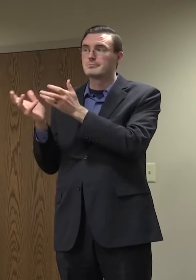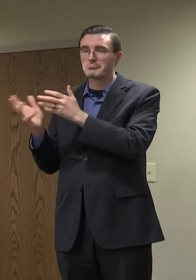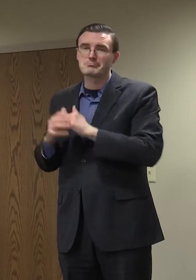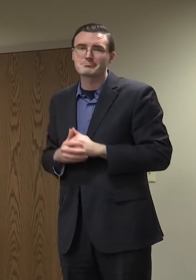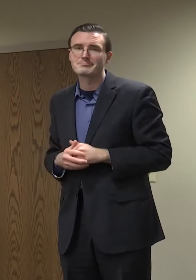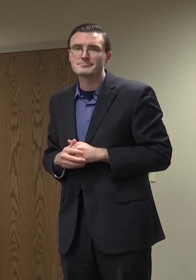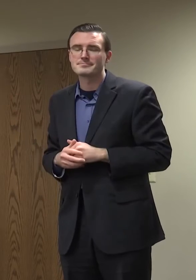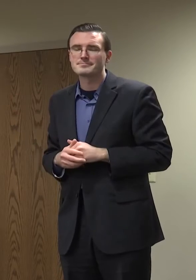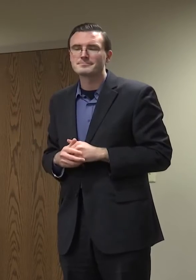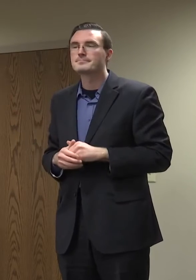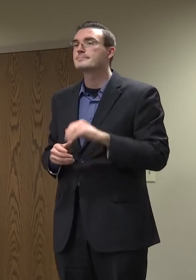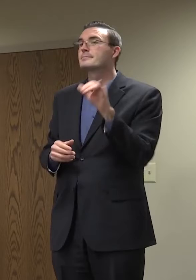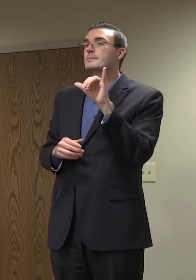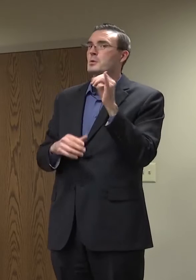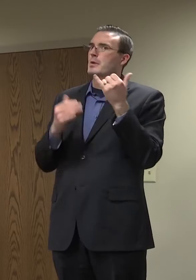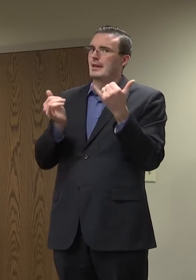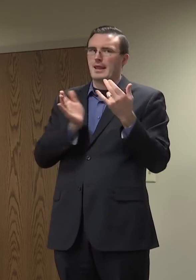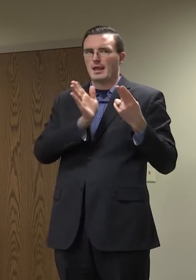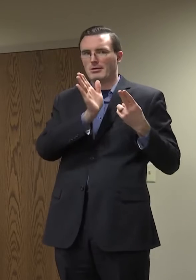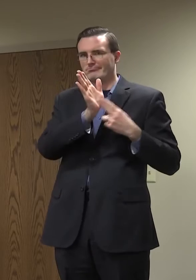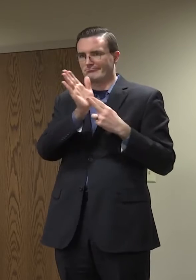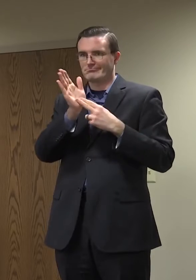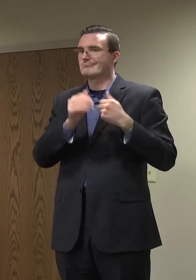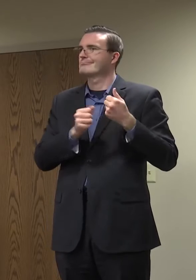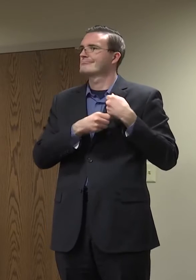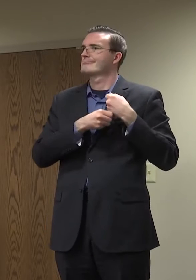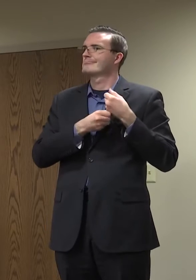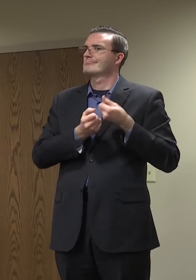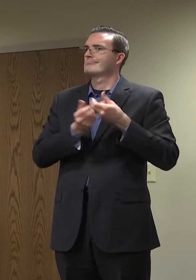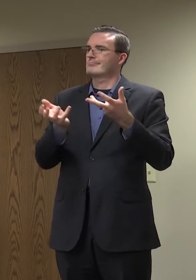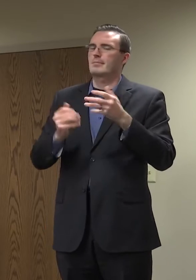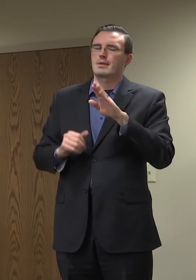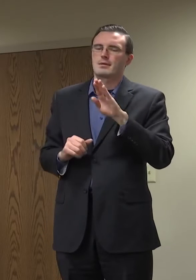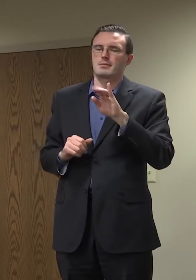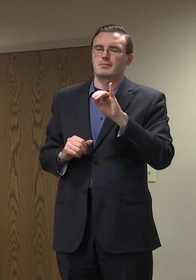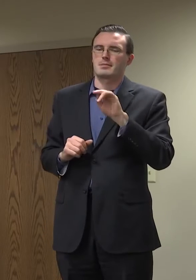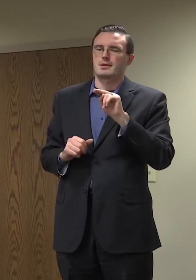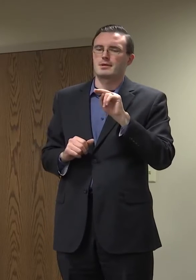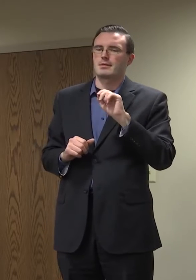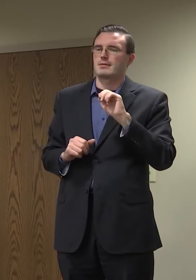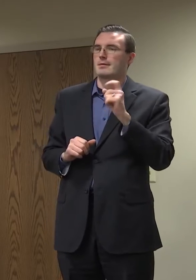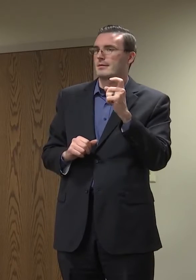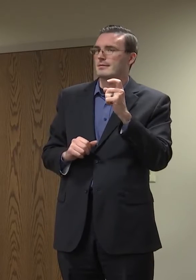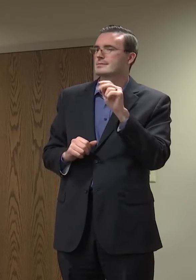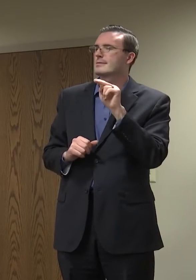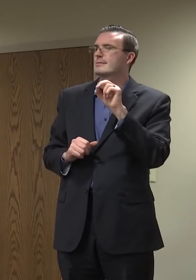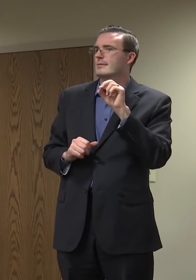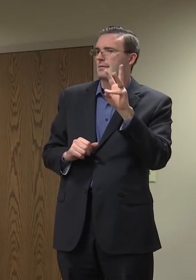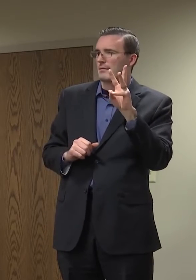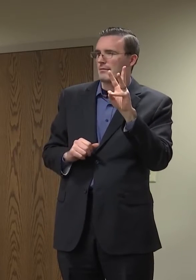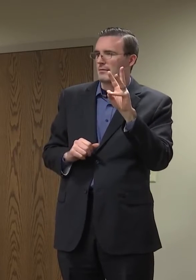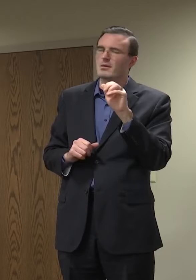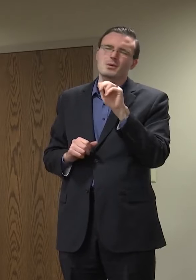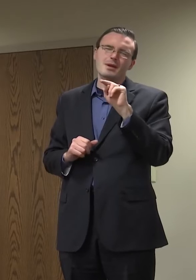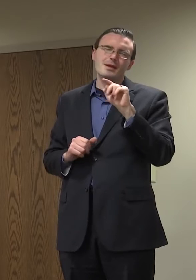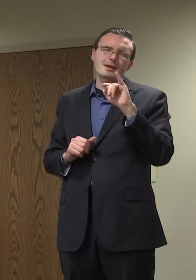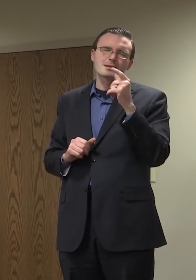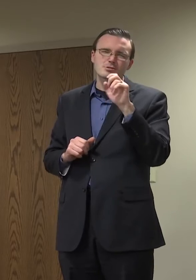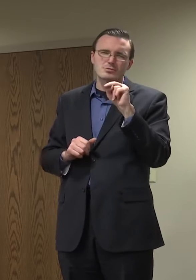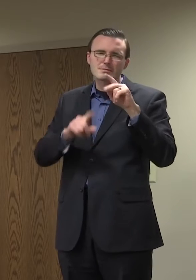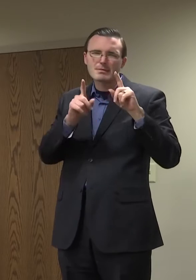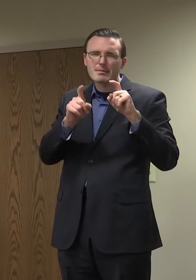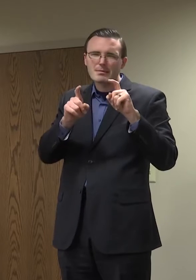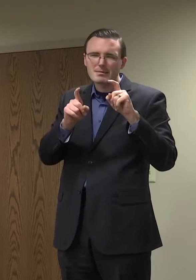the Binax Now antigen testing, which again, when you talk about test positivity rate, the number of tests is critically